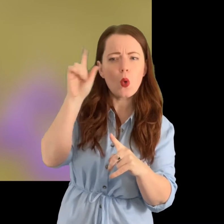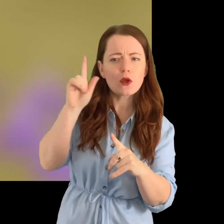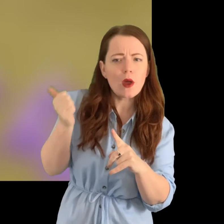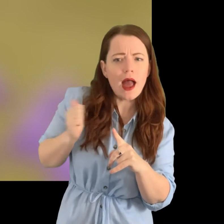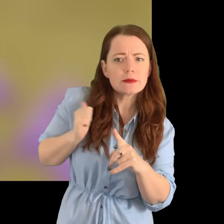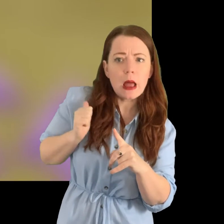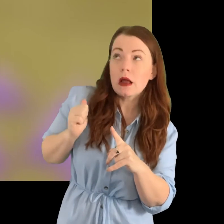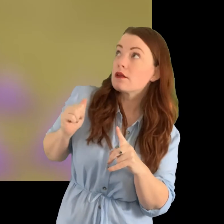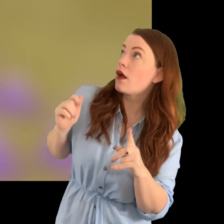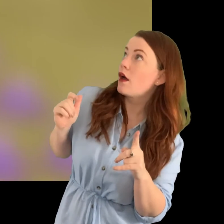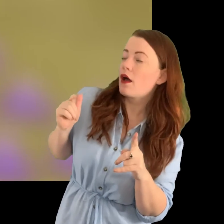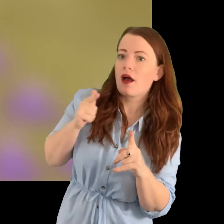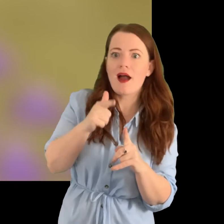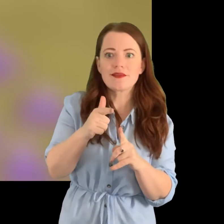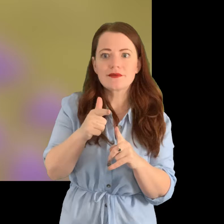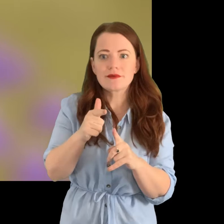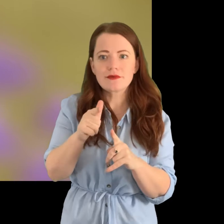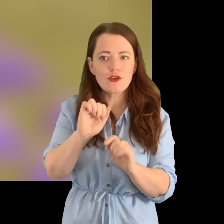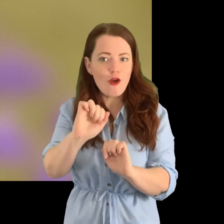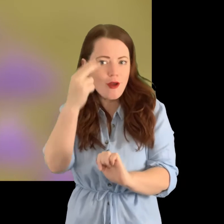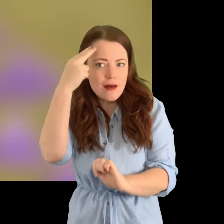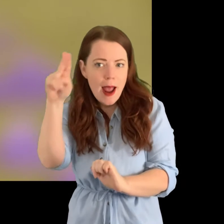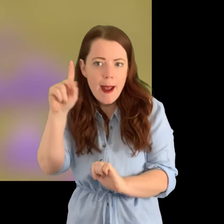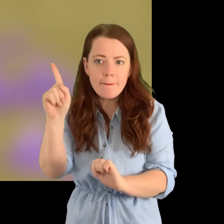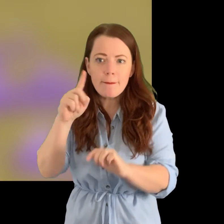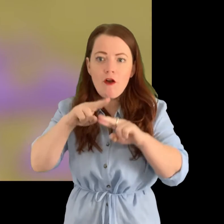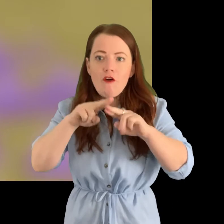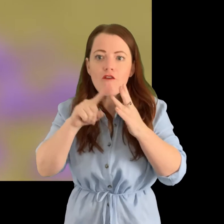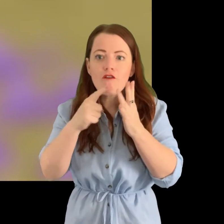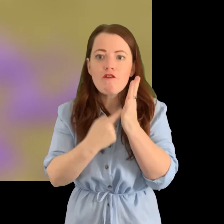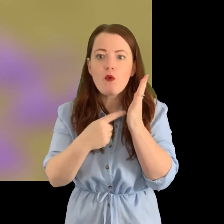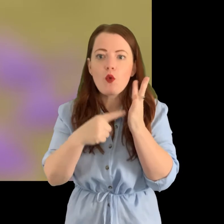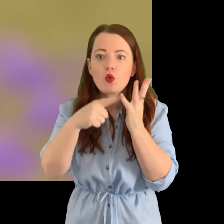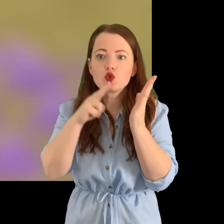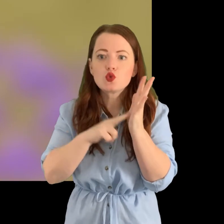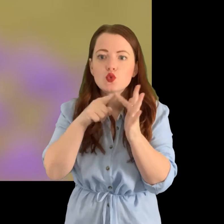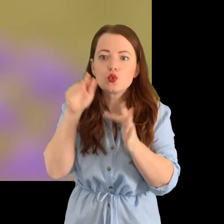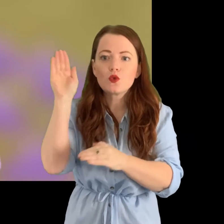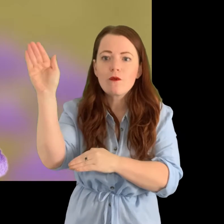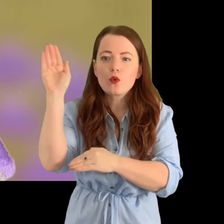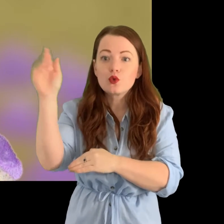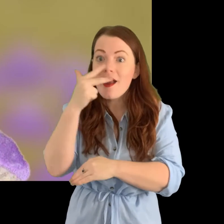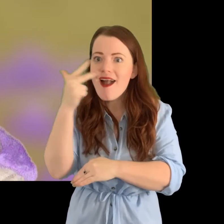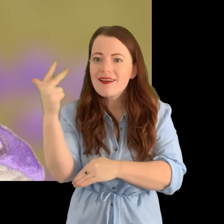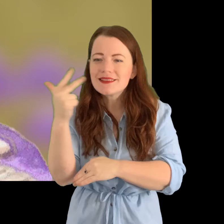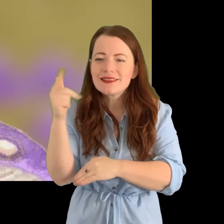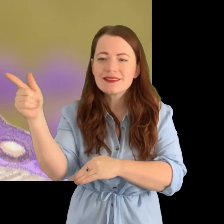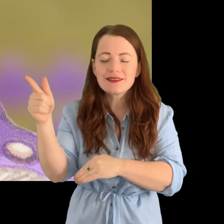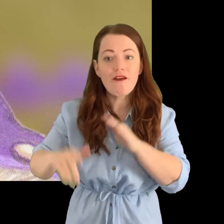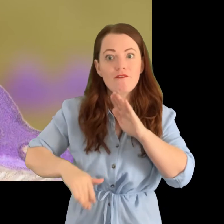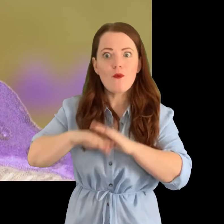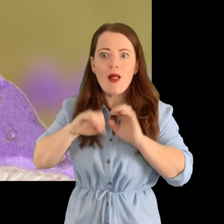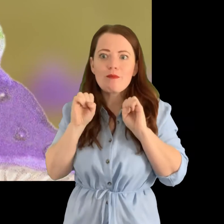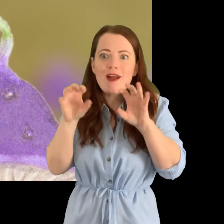know what to expect. And Fortune, for that was her name, 18 years old and full of